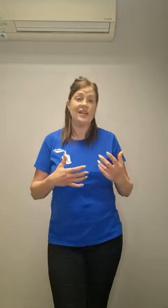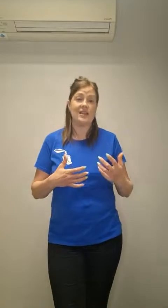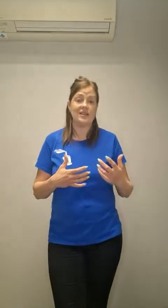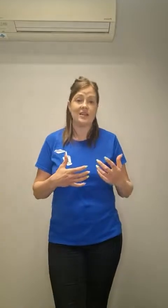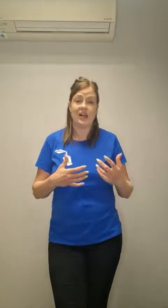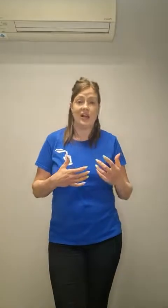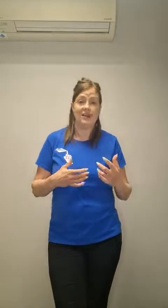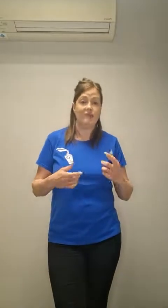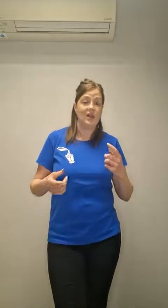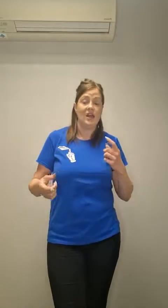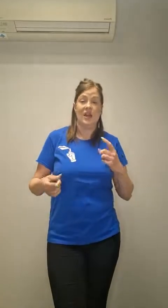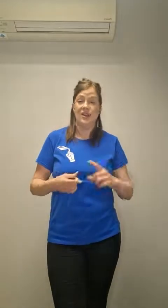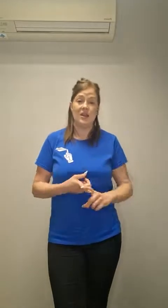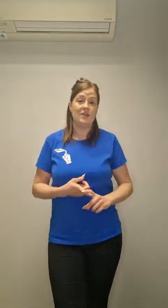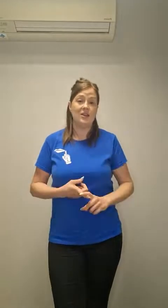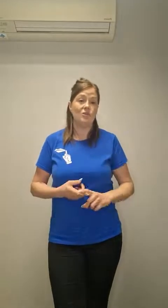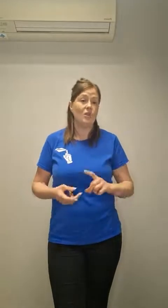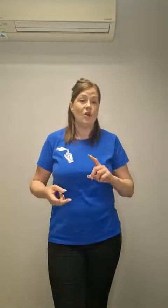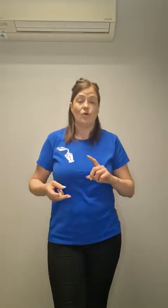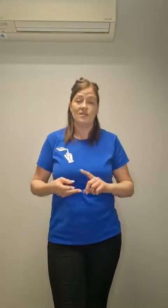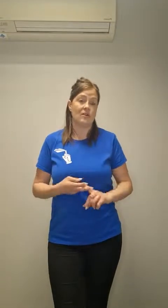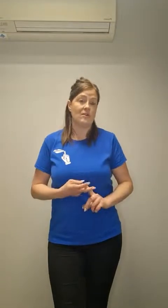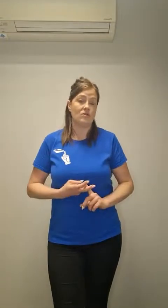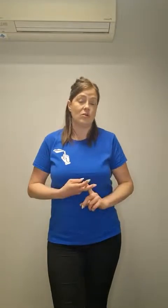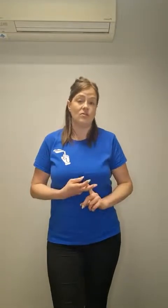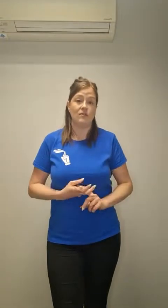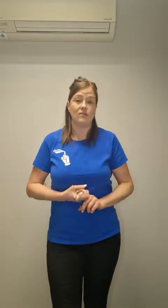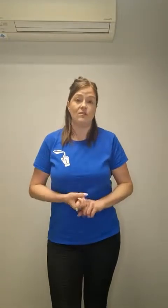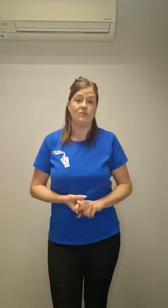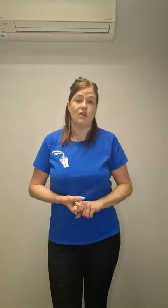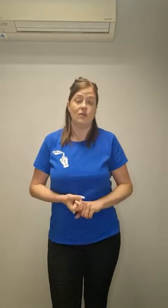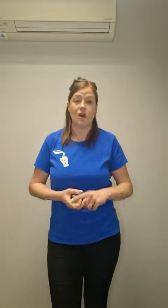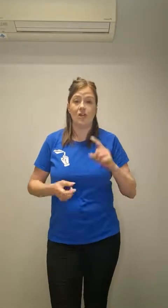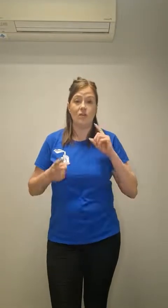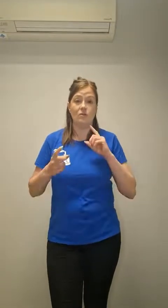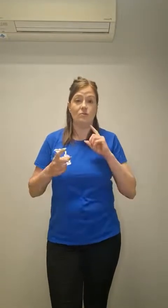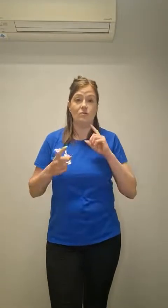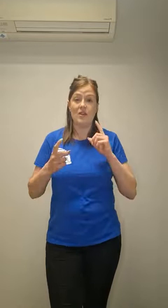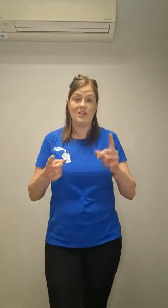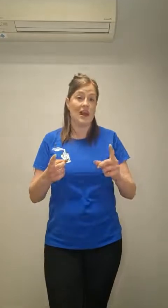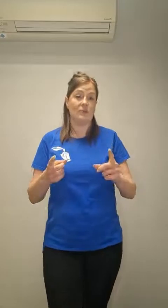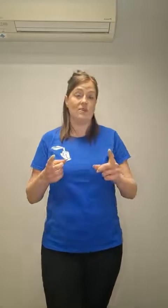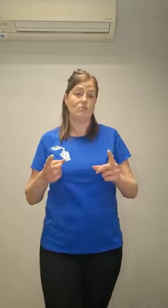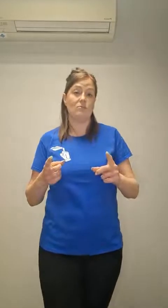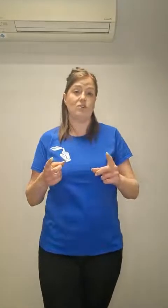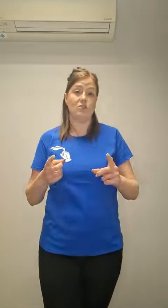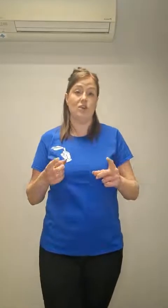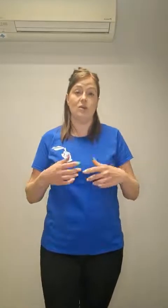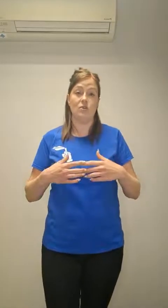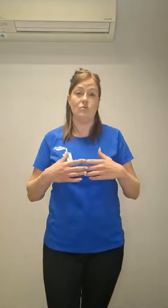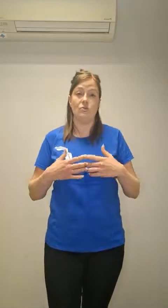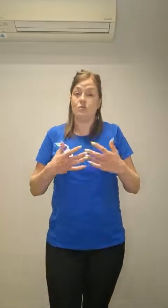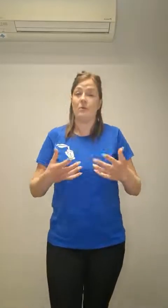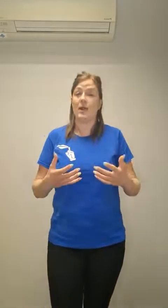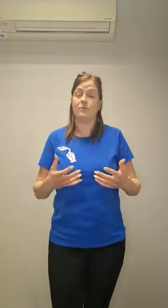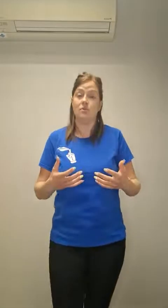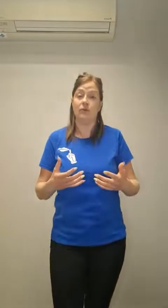need to have an image or a sign description in front of you. I could read out the description to you and you should be able to perform